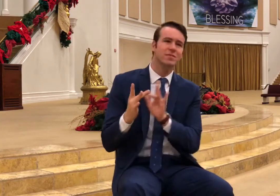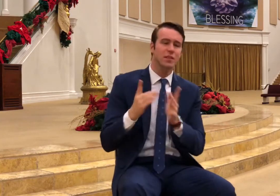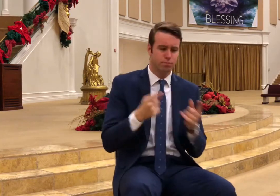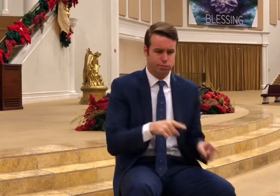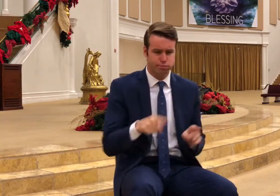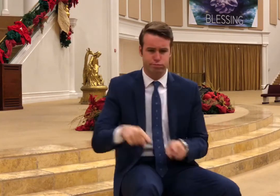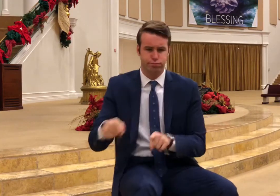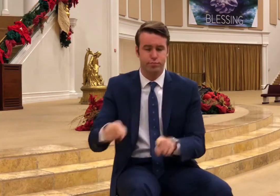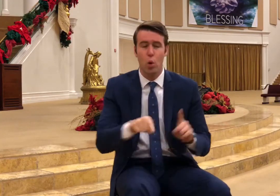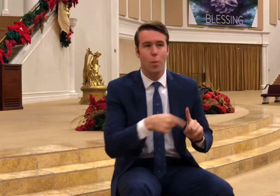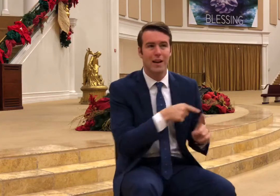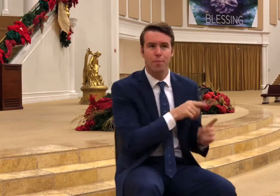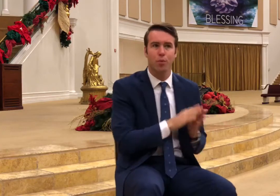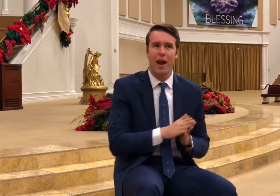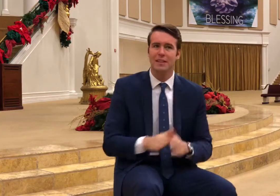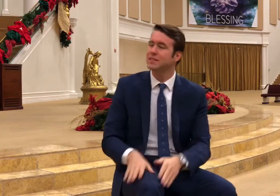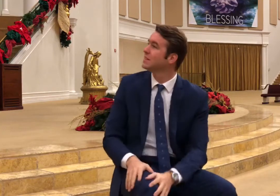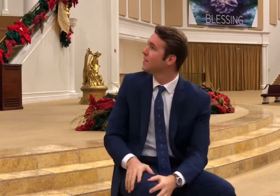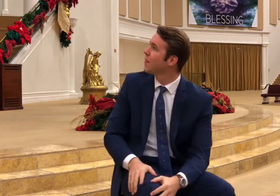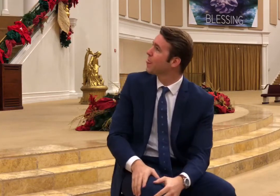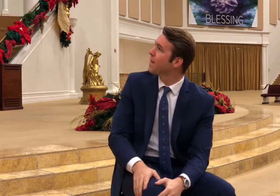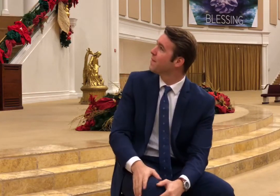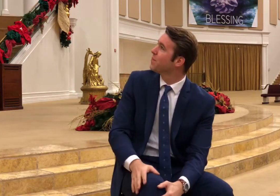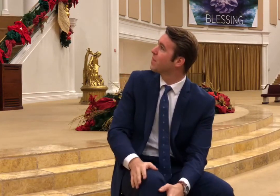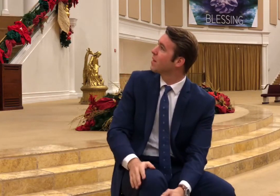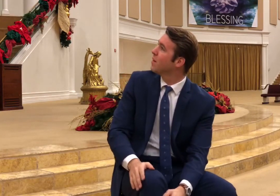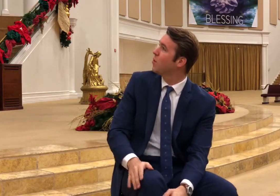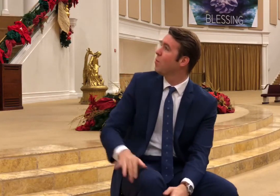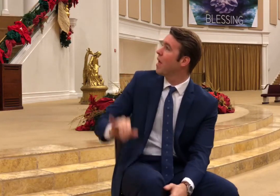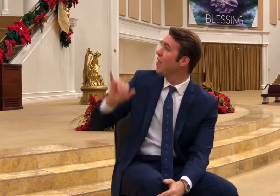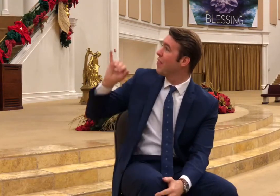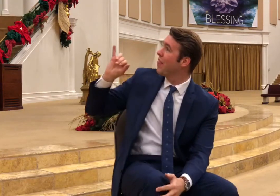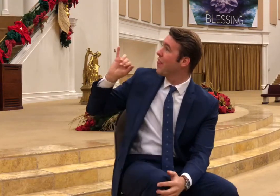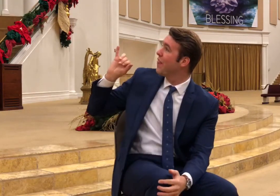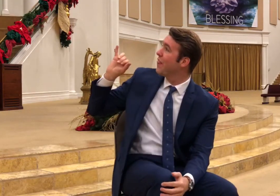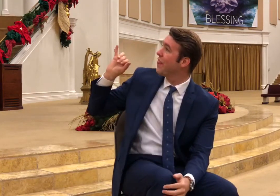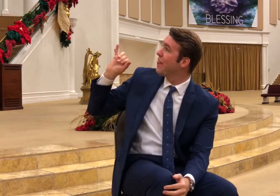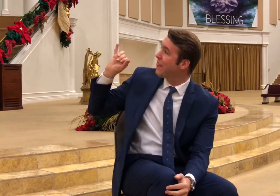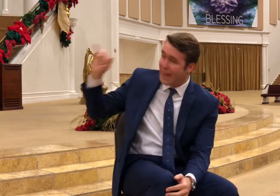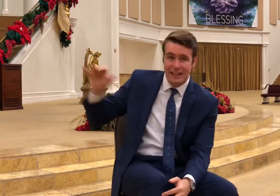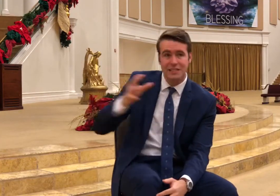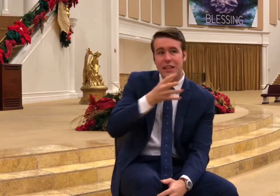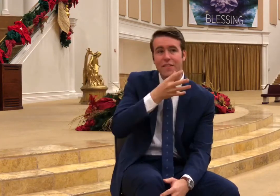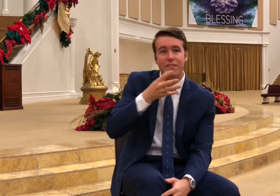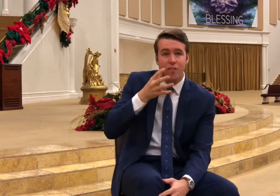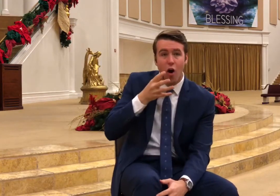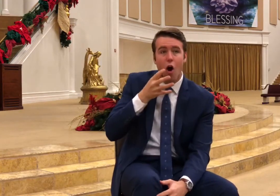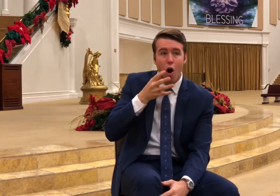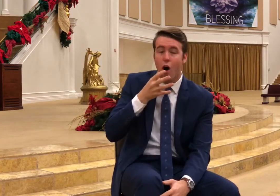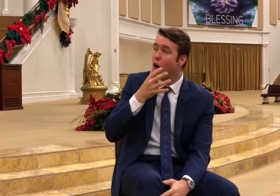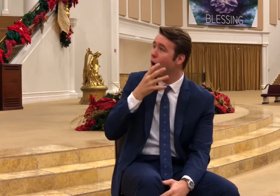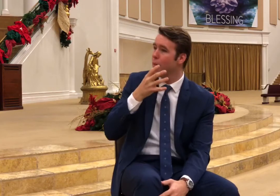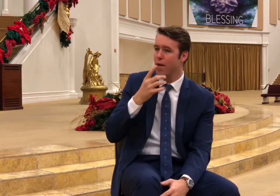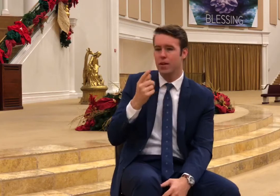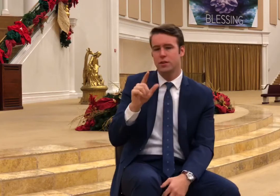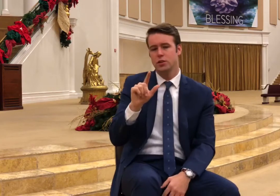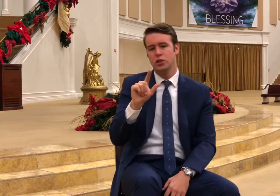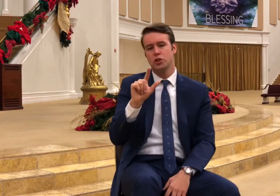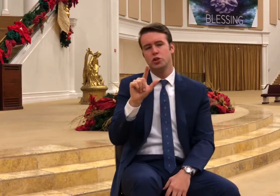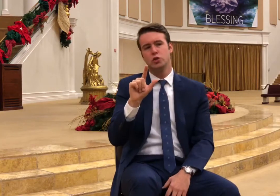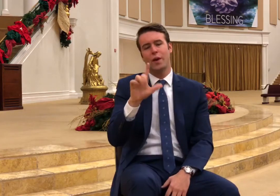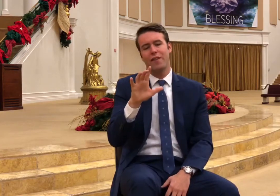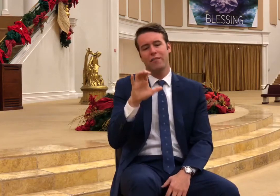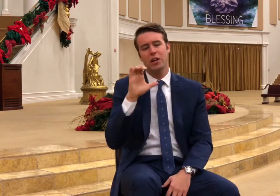starts happening when he prays. But that is the farm. You're at about 2,500